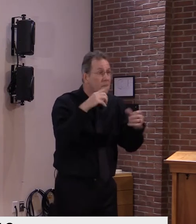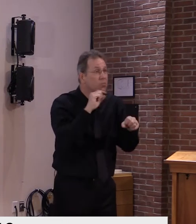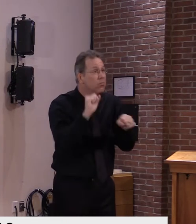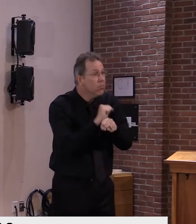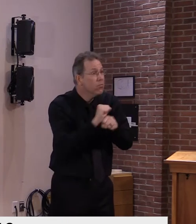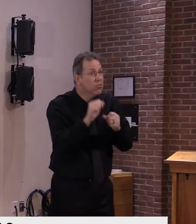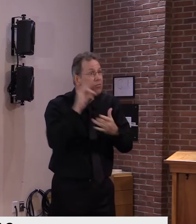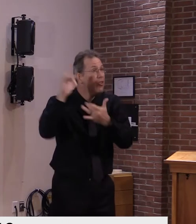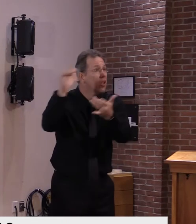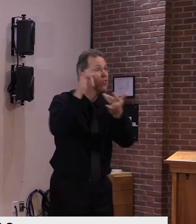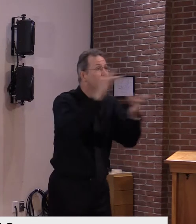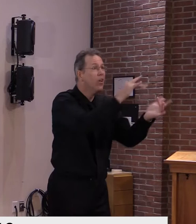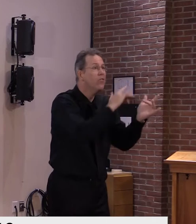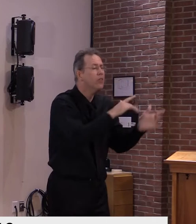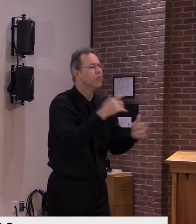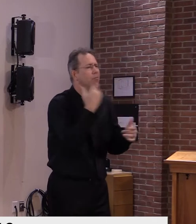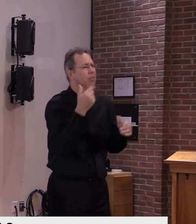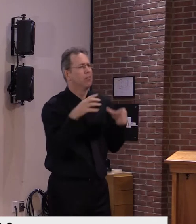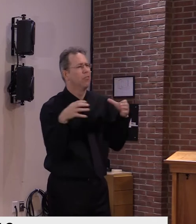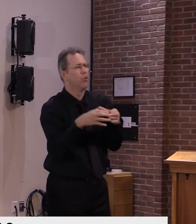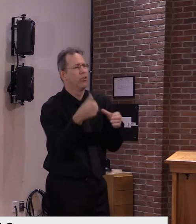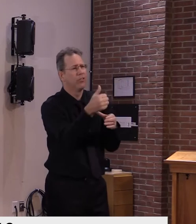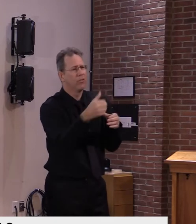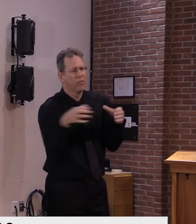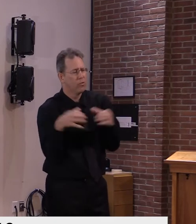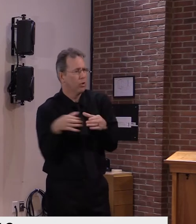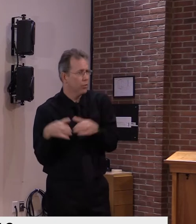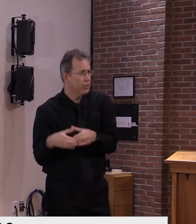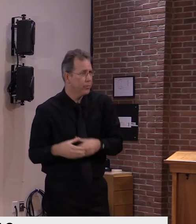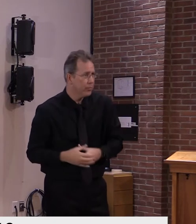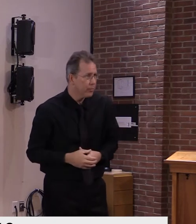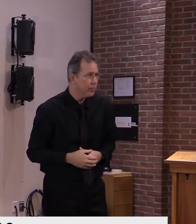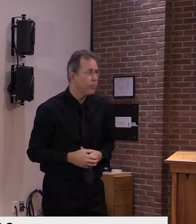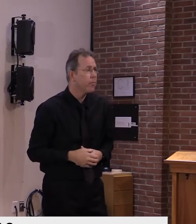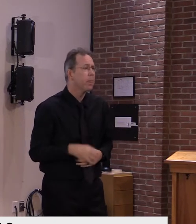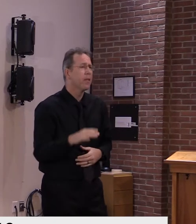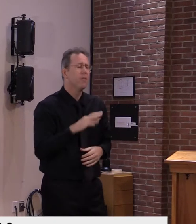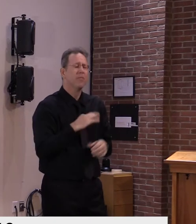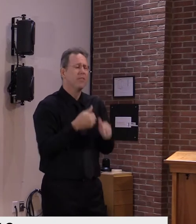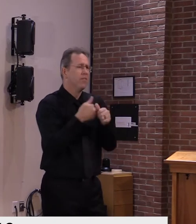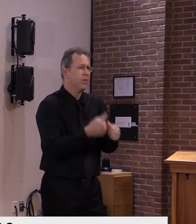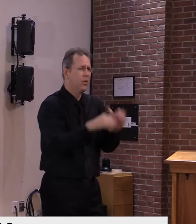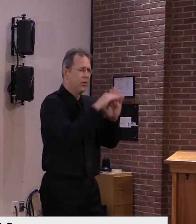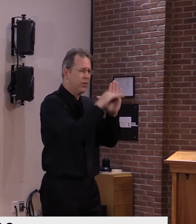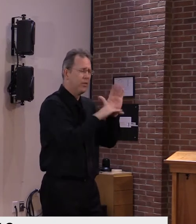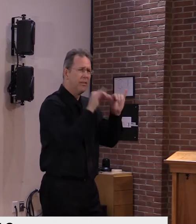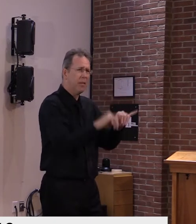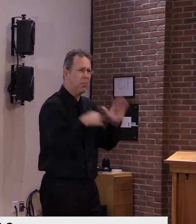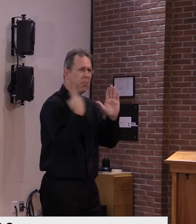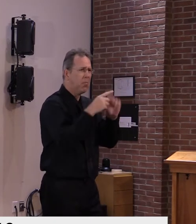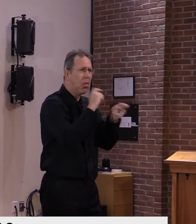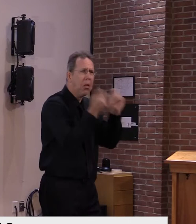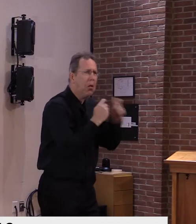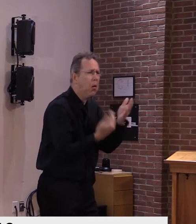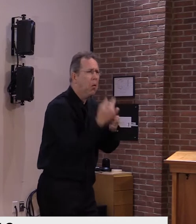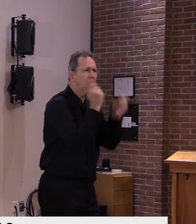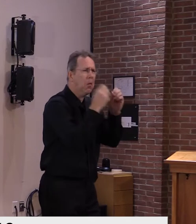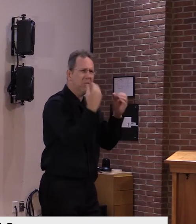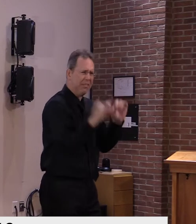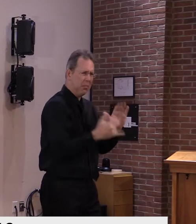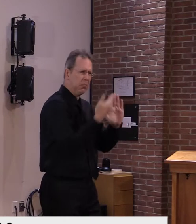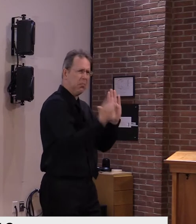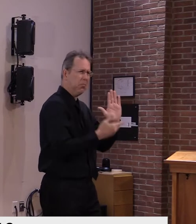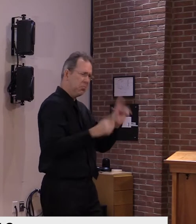Obviously, all of our same guidance continues to hold and continues to have increasing validity to it, especially the